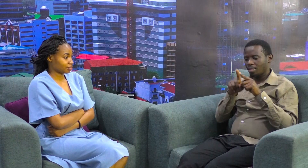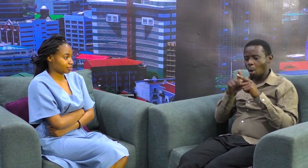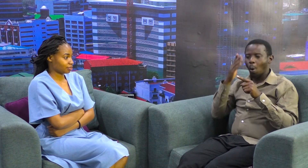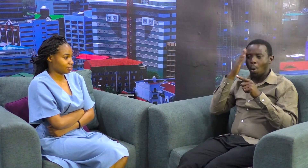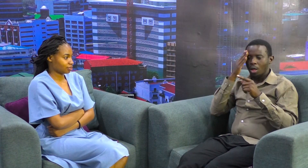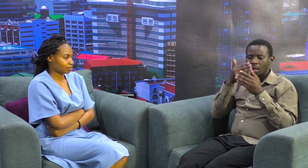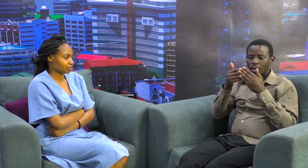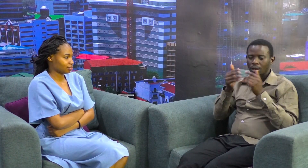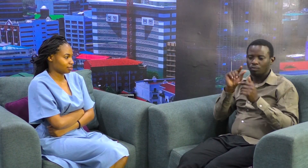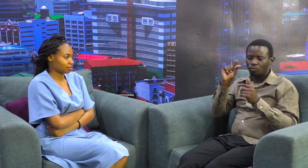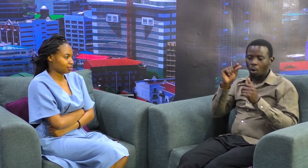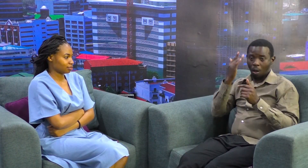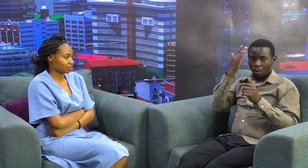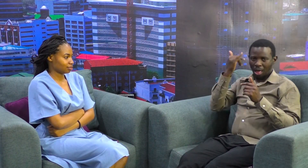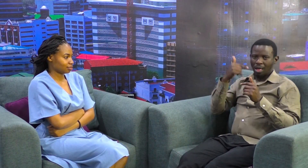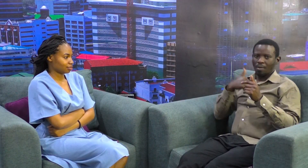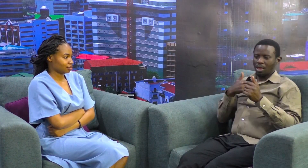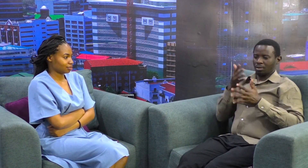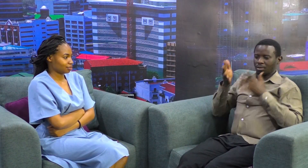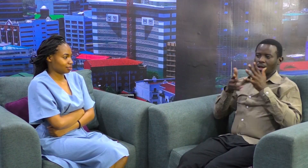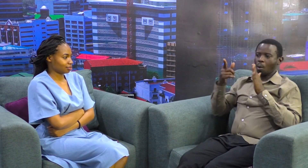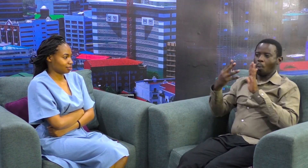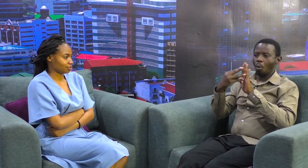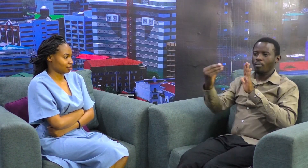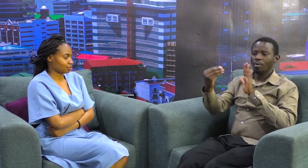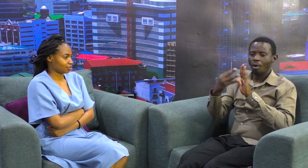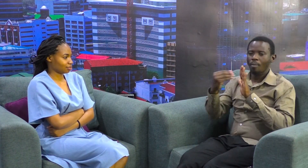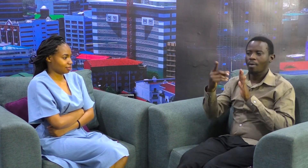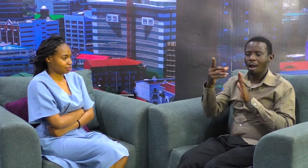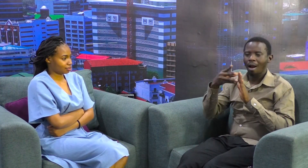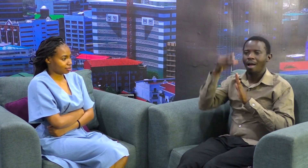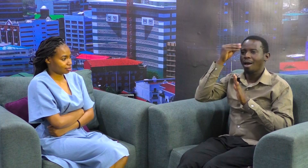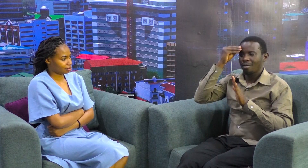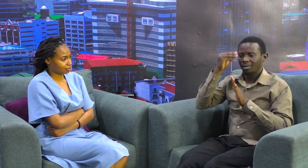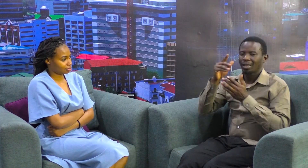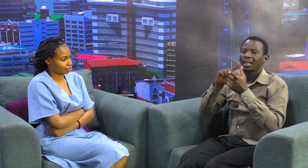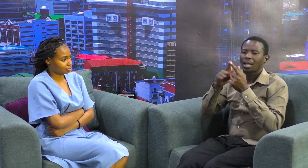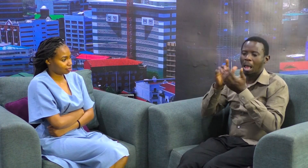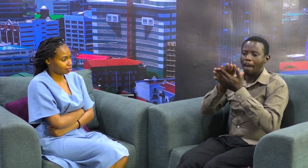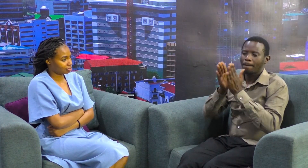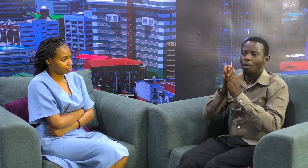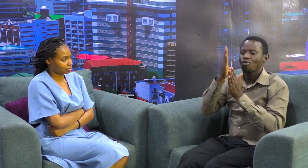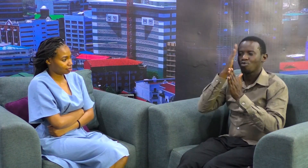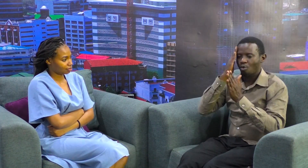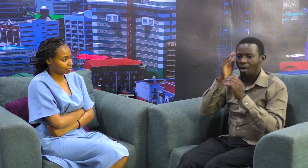Sometimes my brother knew a little bit of sign language. That is why no, he used to copy me and then